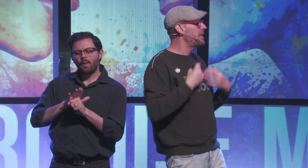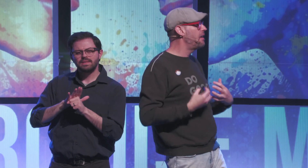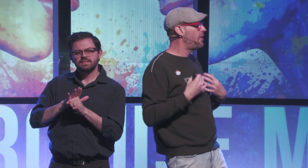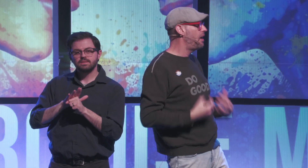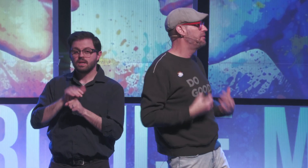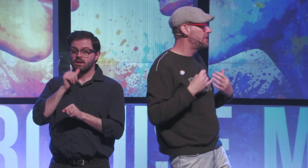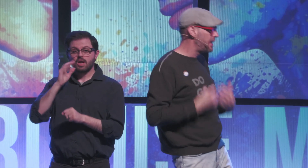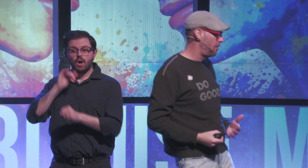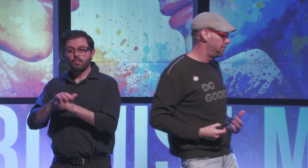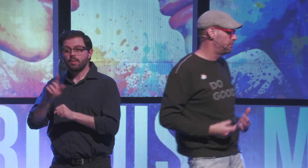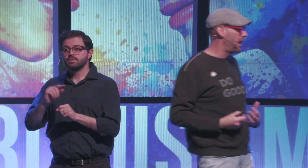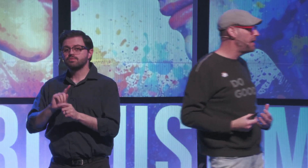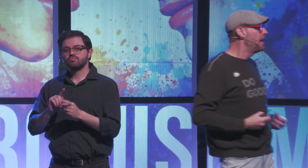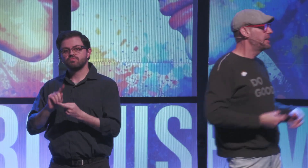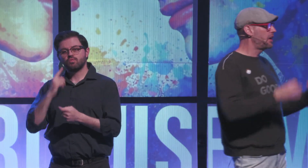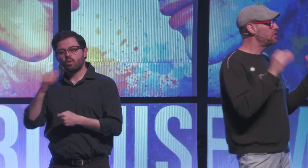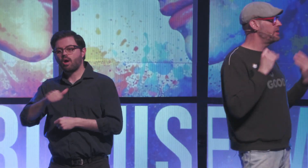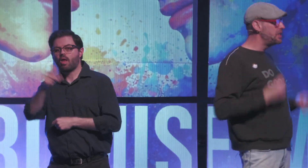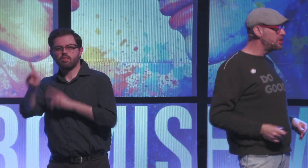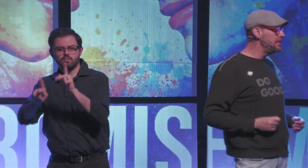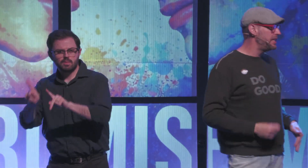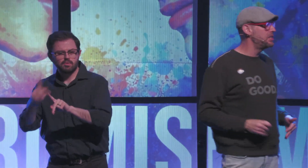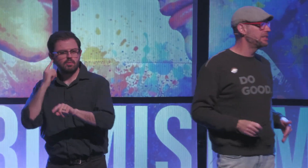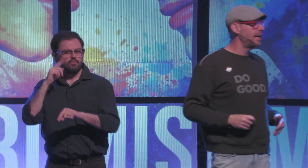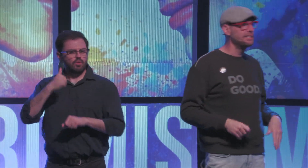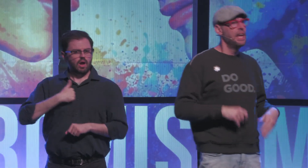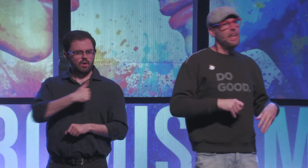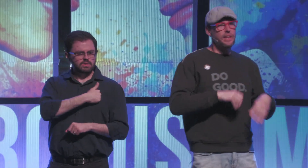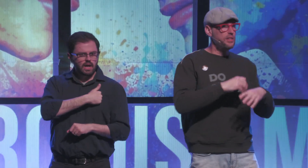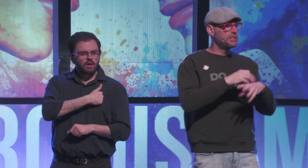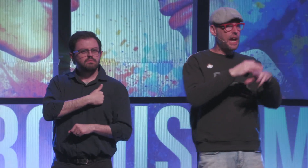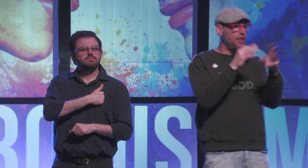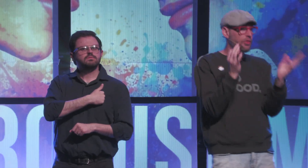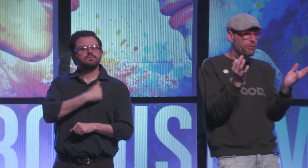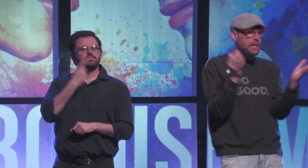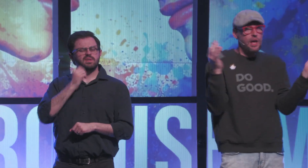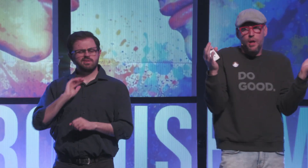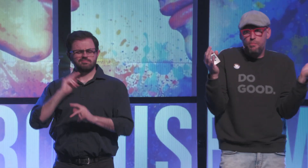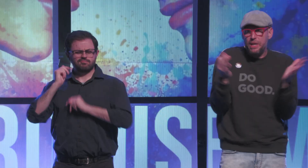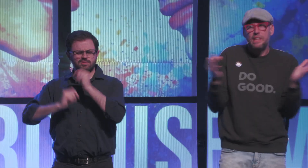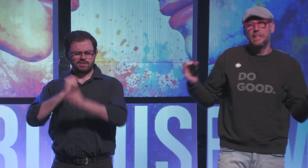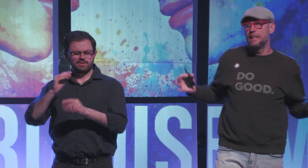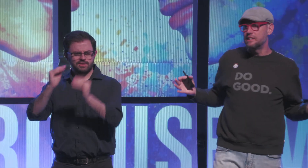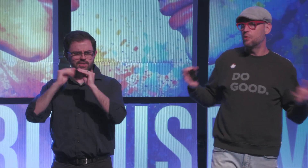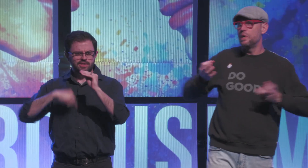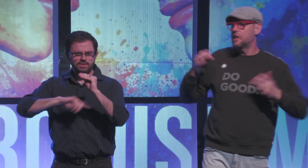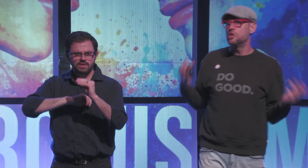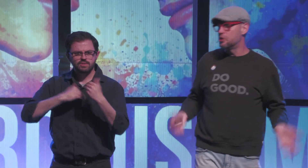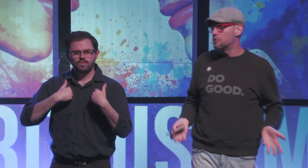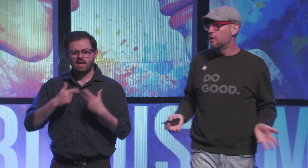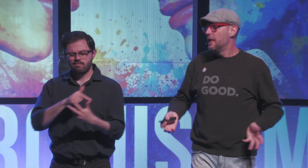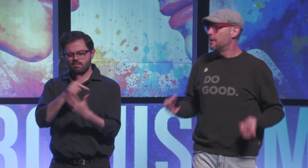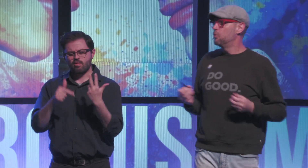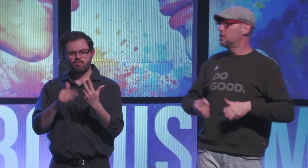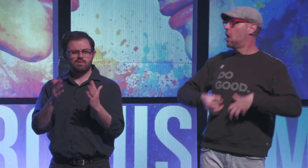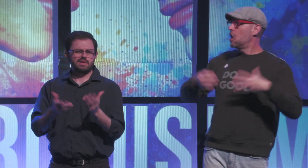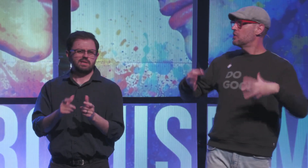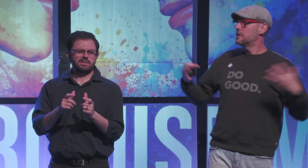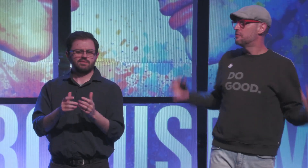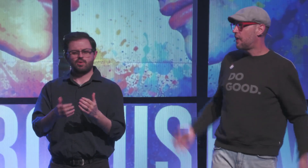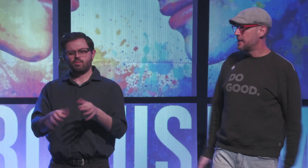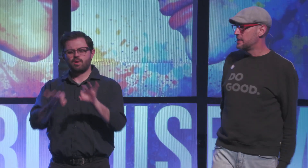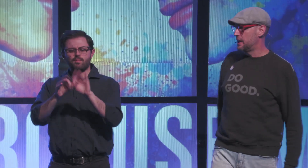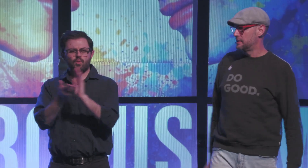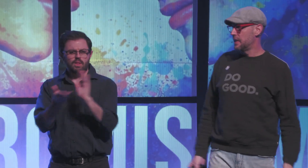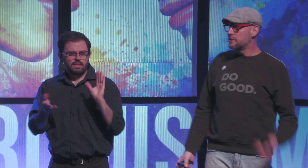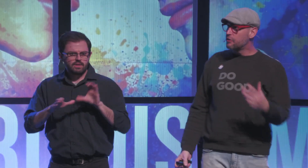of our love of self, right? Because our tradition teaches us that there's kind of 3 big things that we can do that will honor